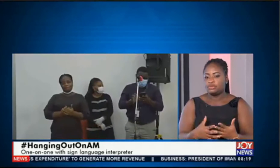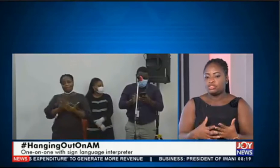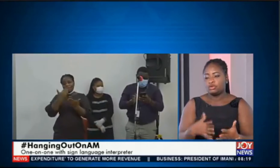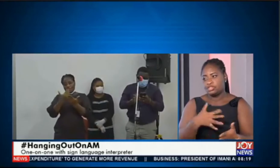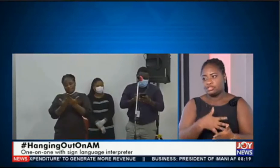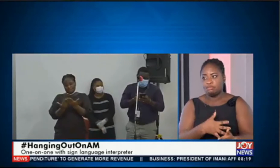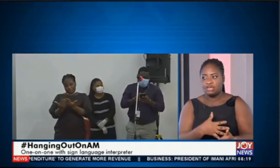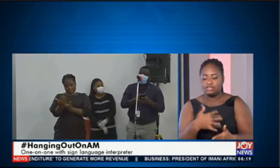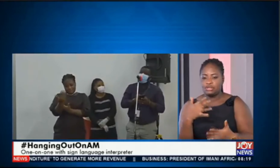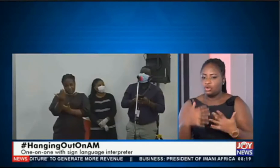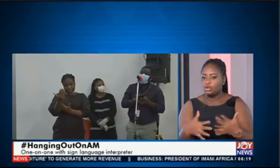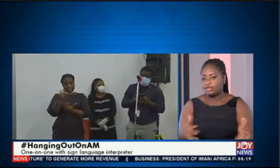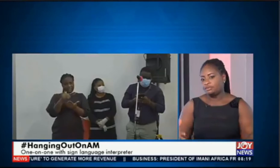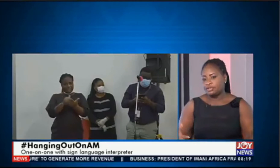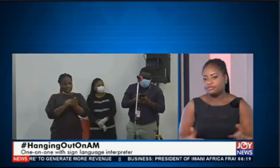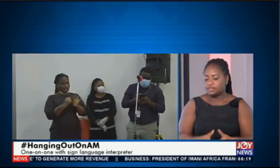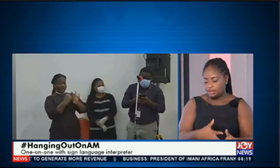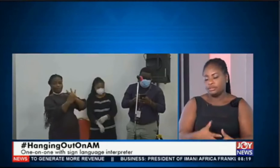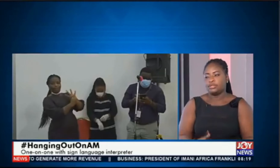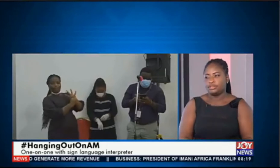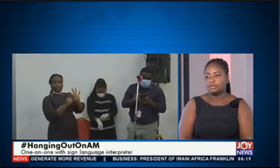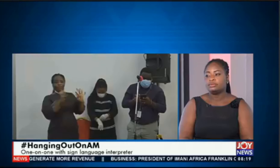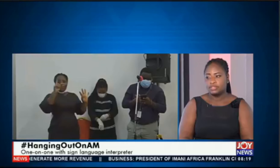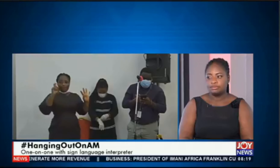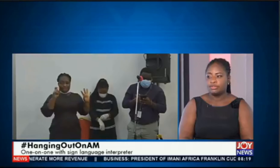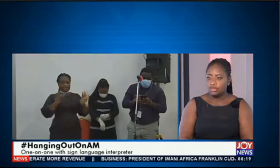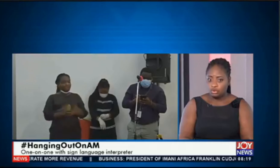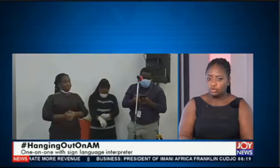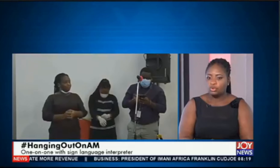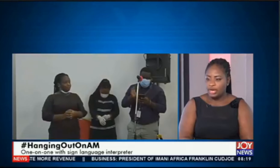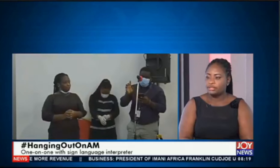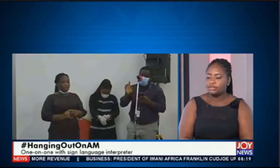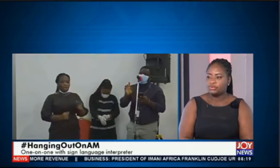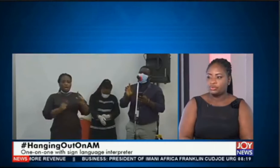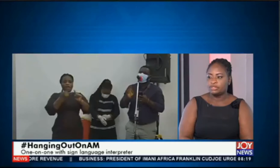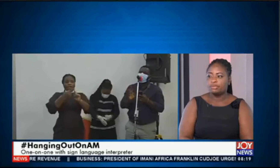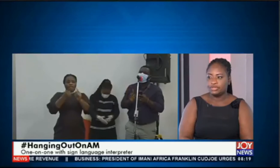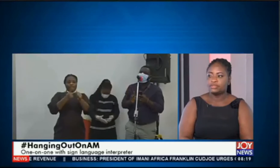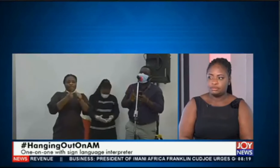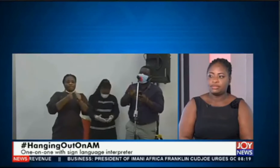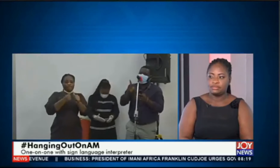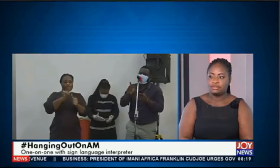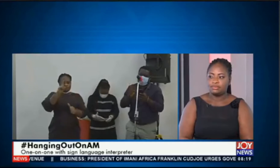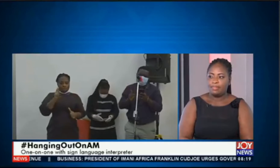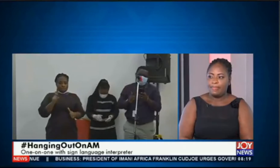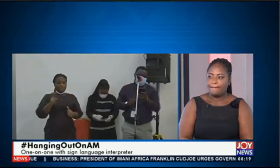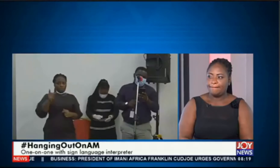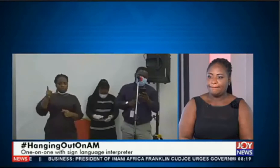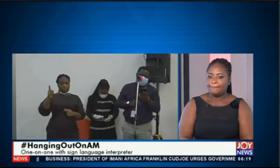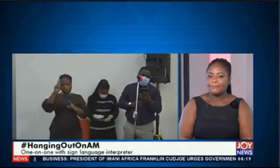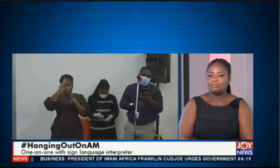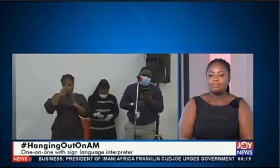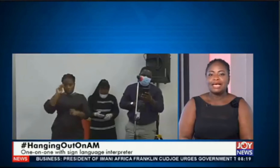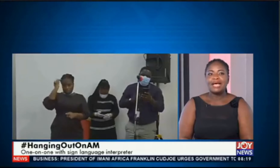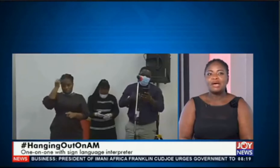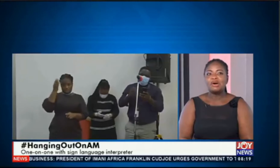a speech or set match or any of the events, of you? Yes, please. No. I do. You interpret. do it? Yes, please. The president requests